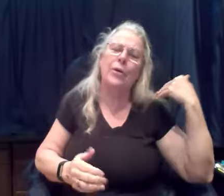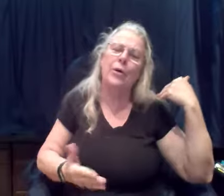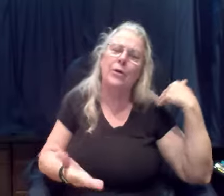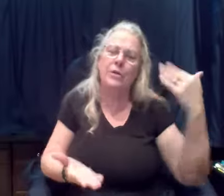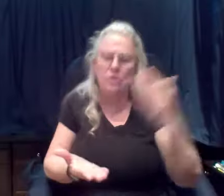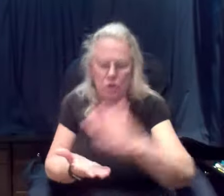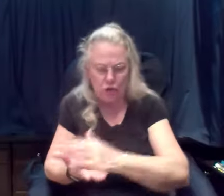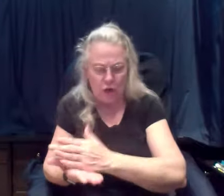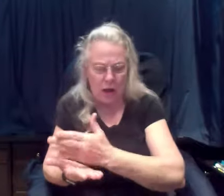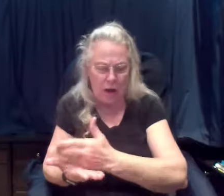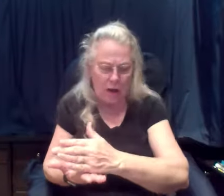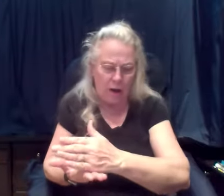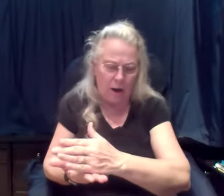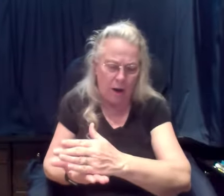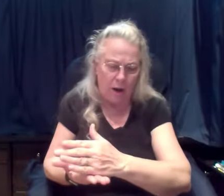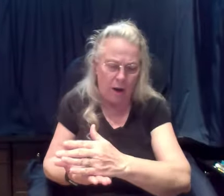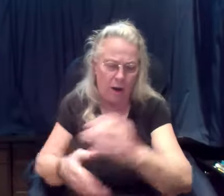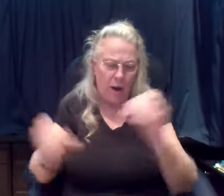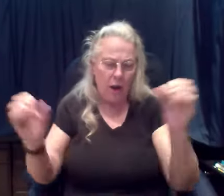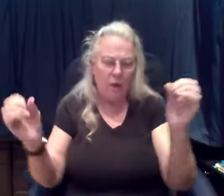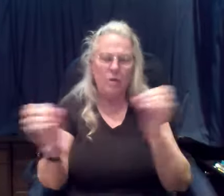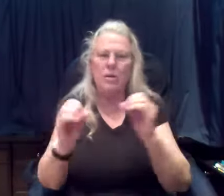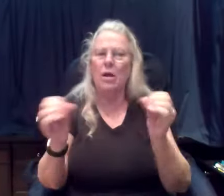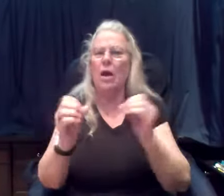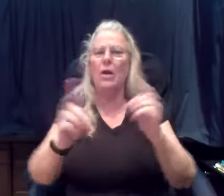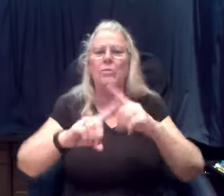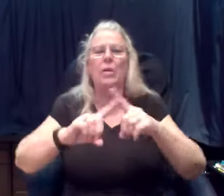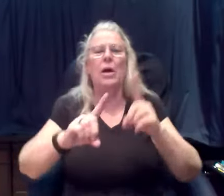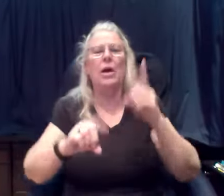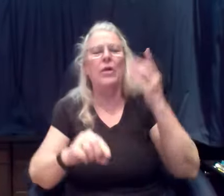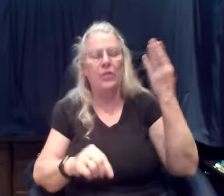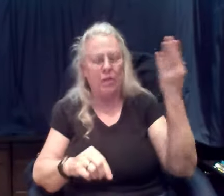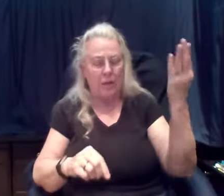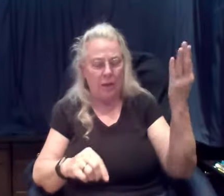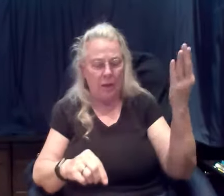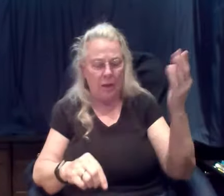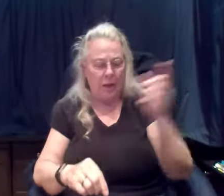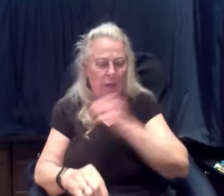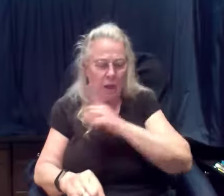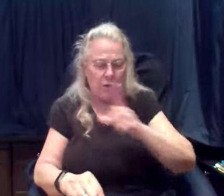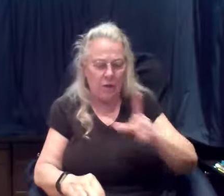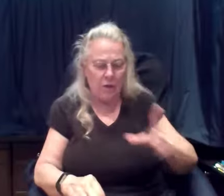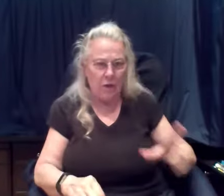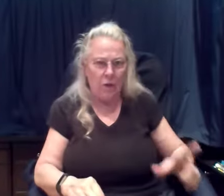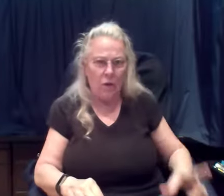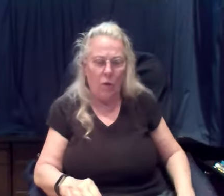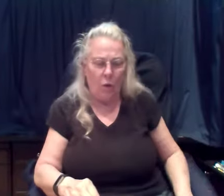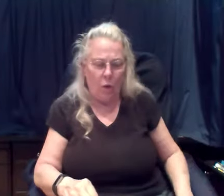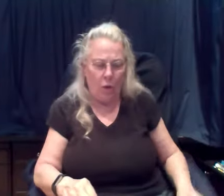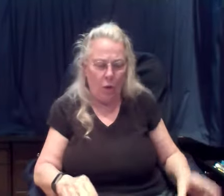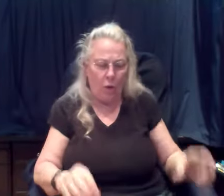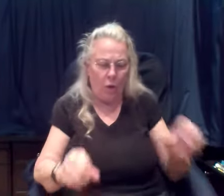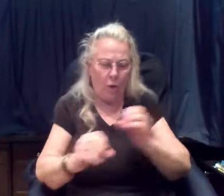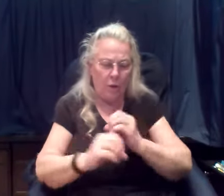burden share? None but thee, dear Lord,